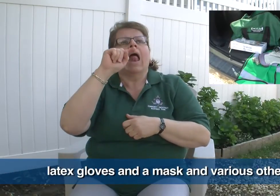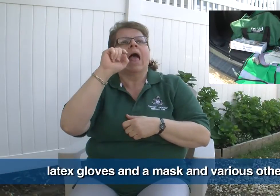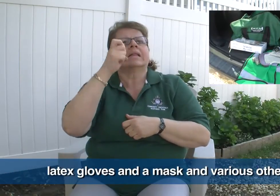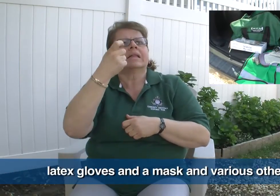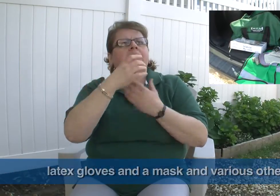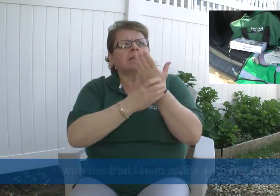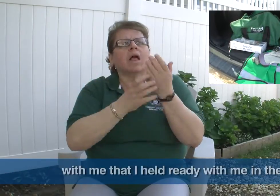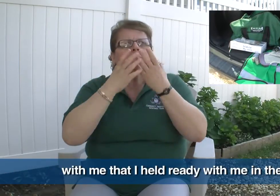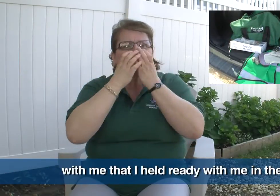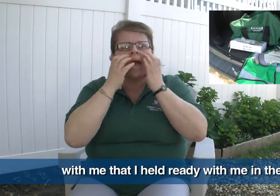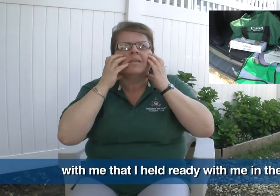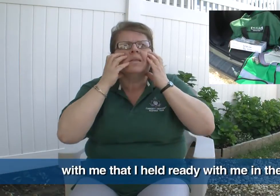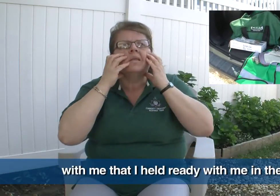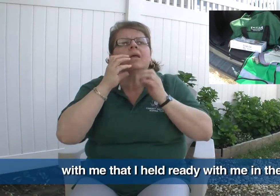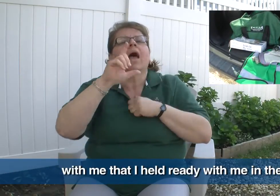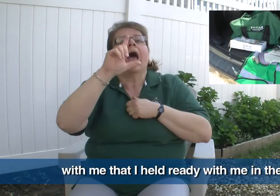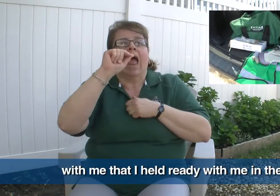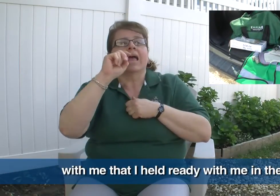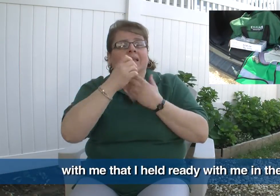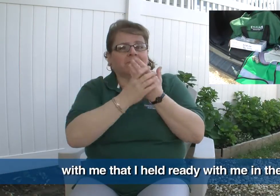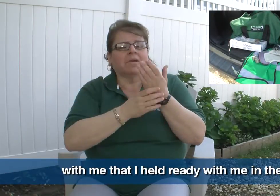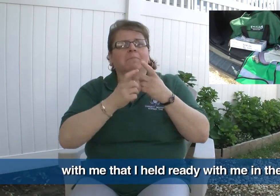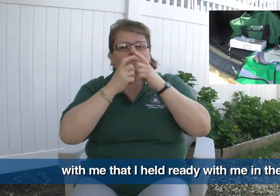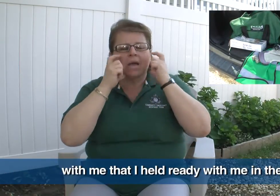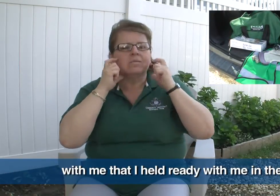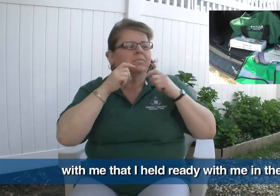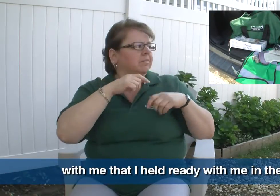other things with me that I held ready with me in the car.